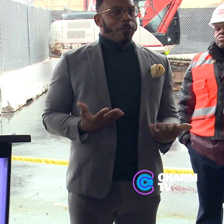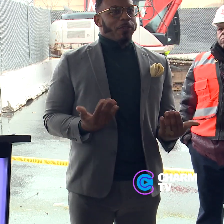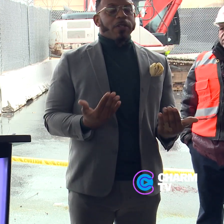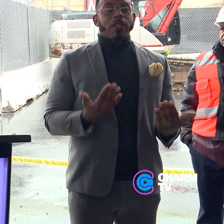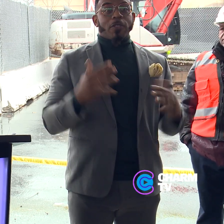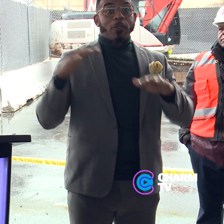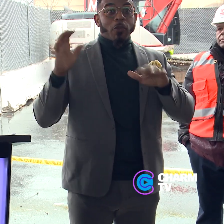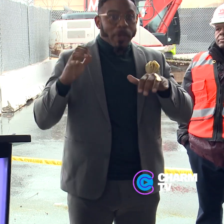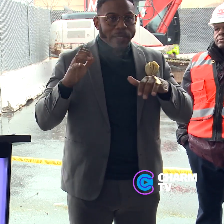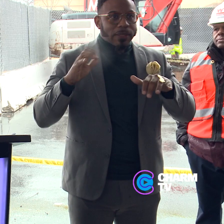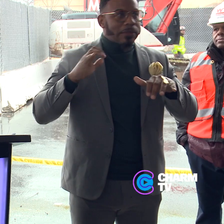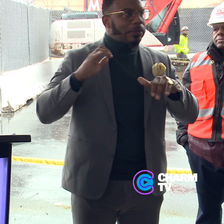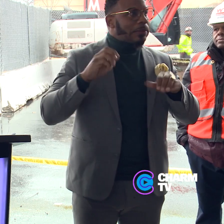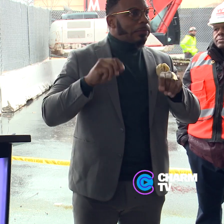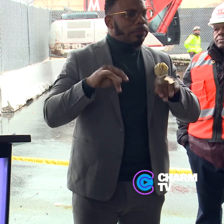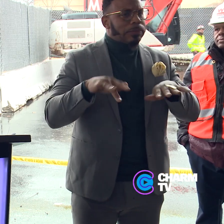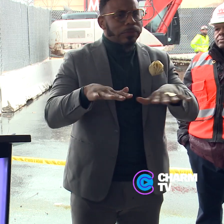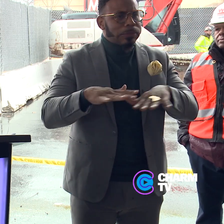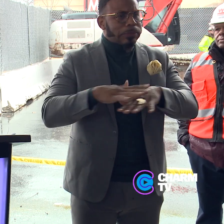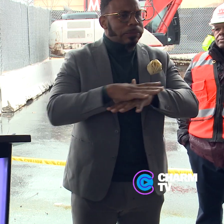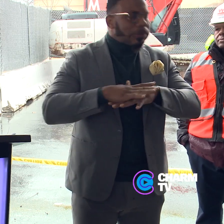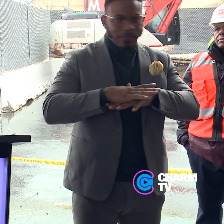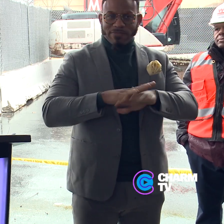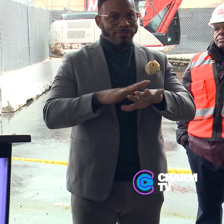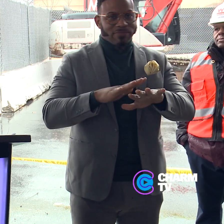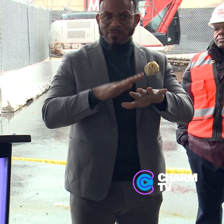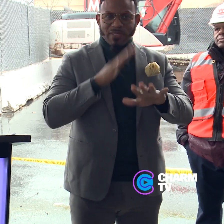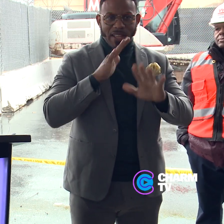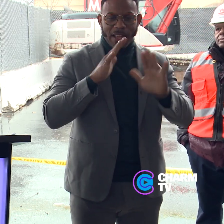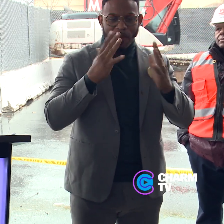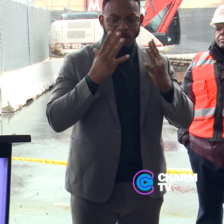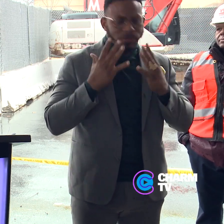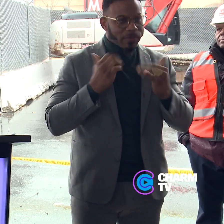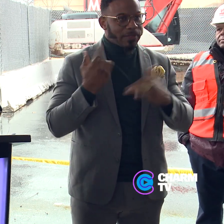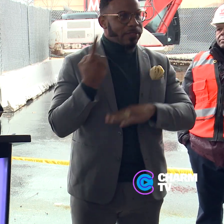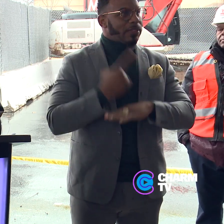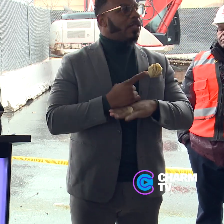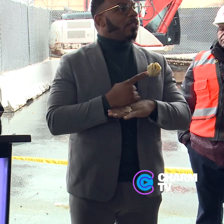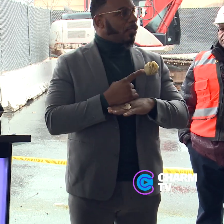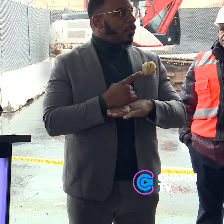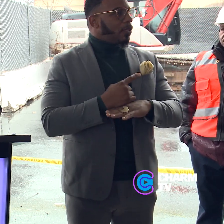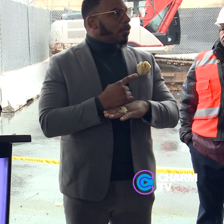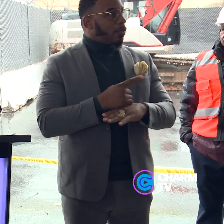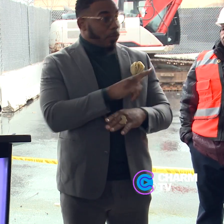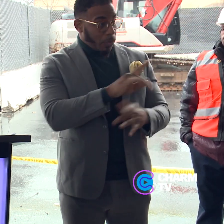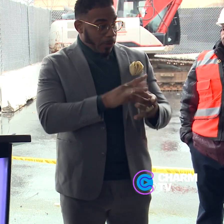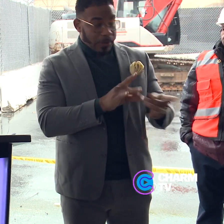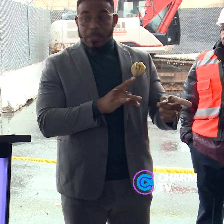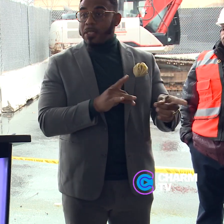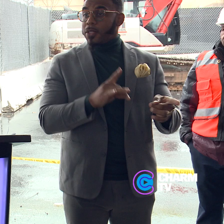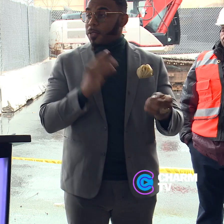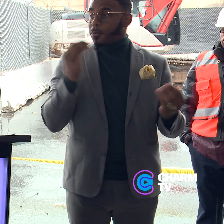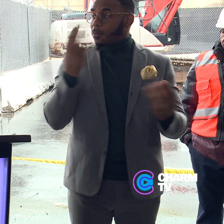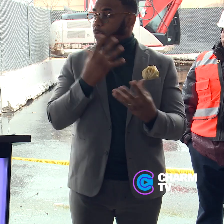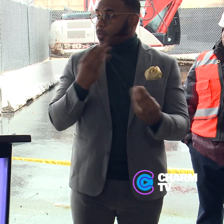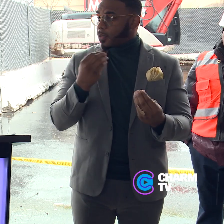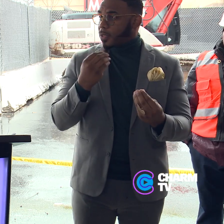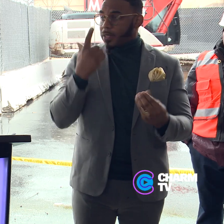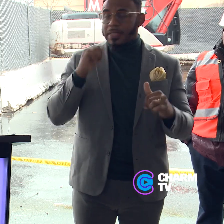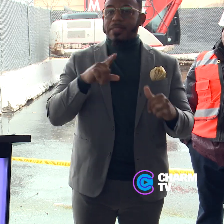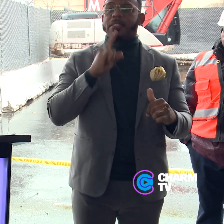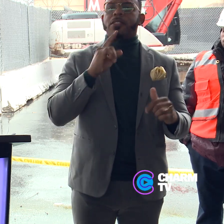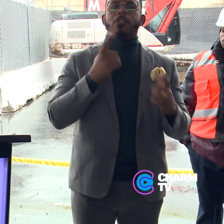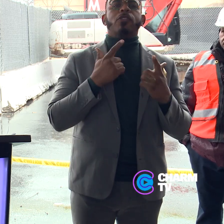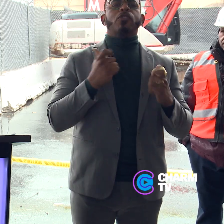The rain, the sleet, the freezing rain will not dim this day. And Ms. Hutchinson, you said it very graciously, but this